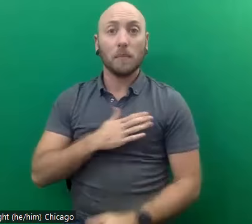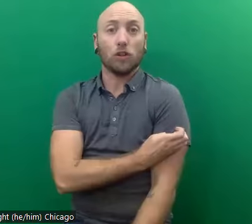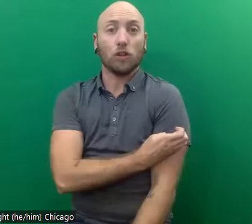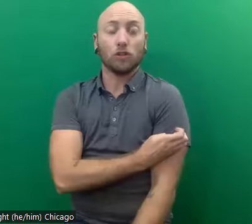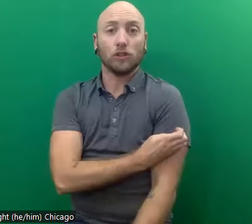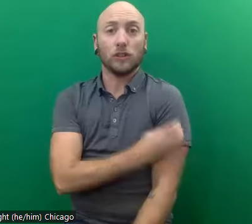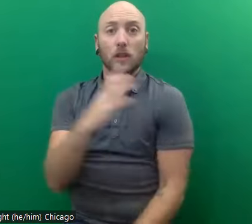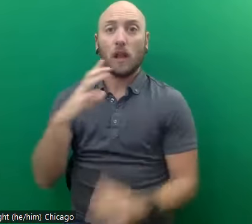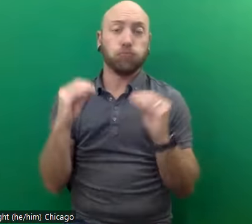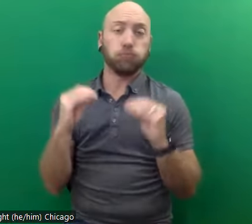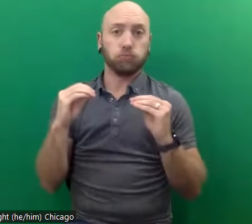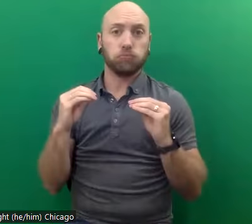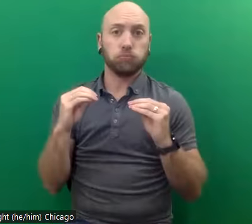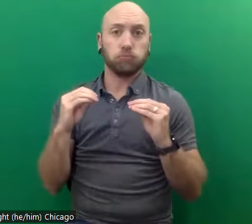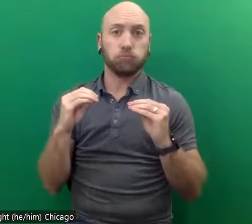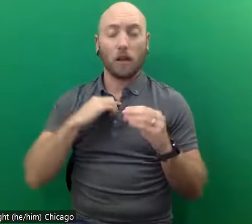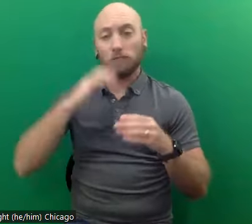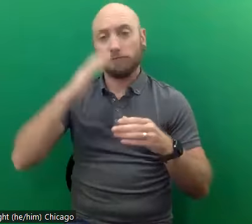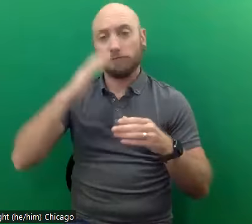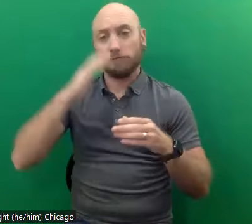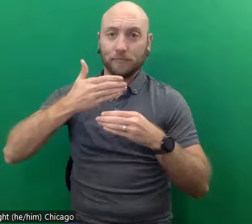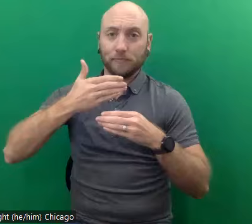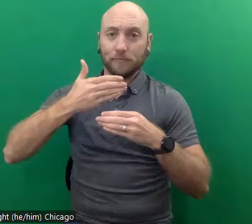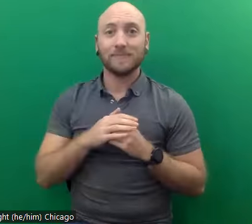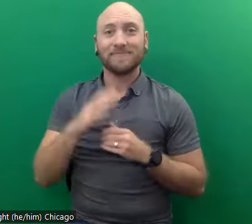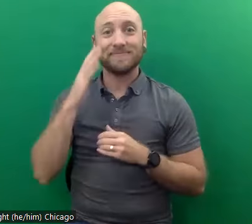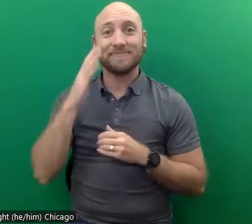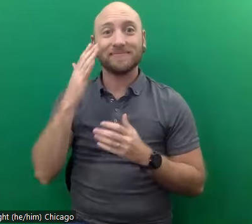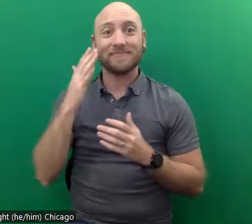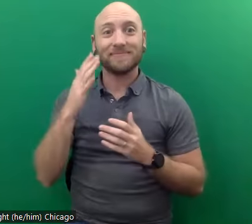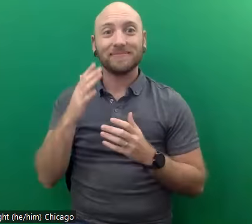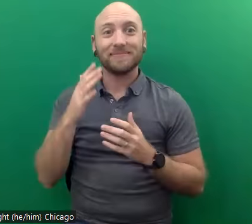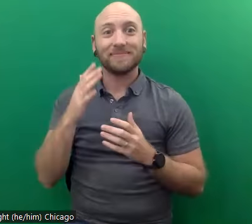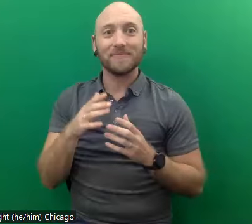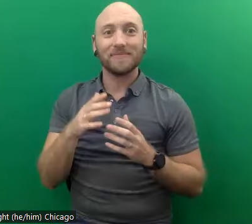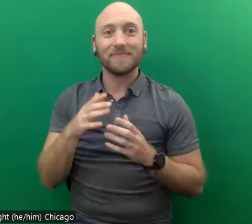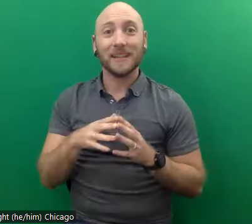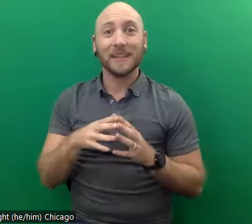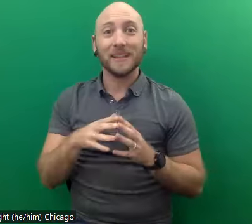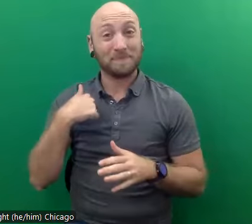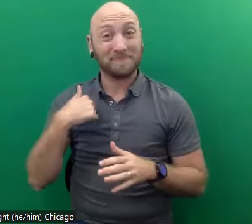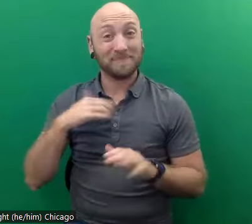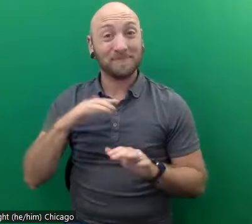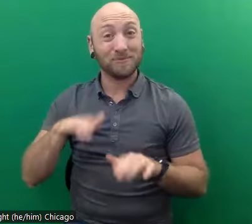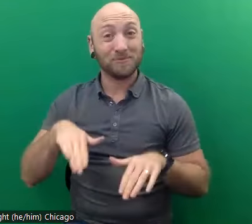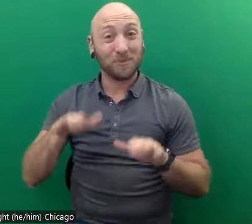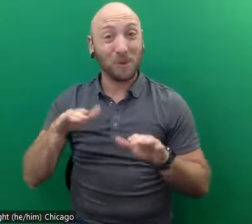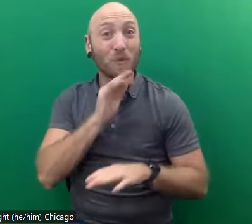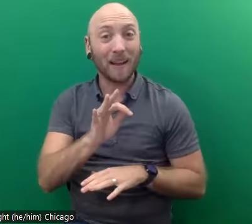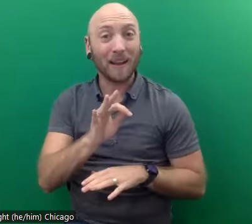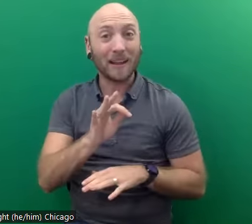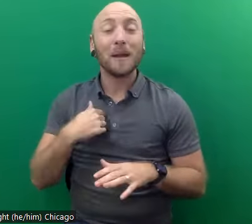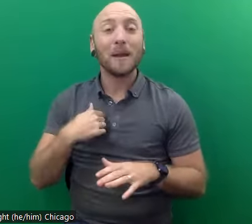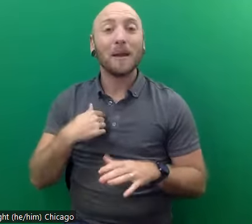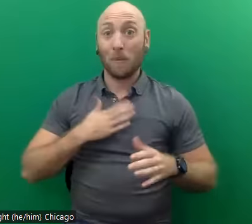shut down. I went from a kid where my parents literally used to harness me to the tree in the backyard, so I couldn't run out the